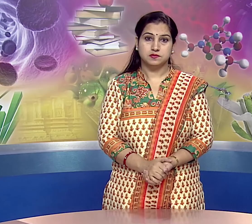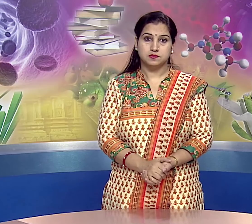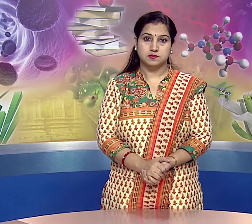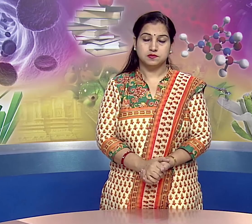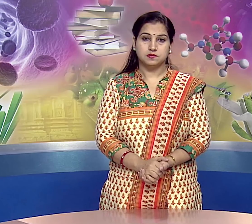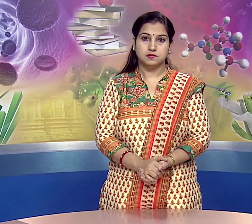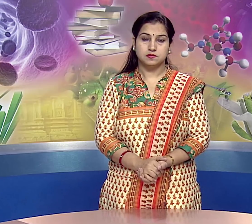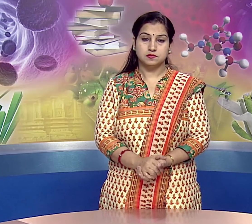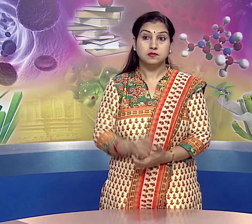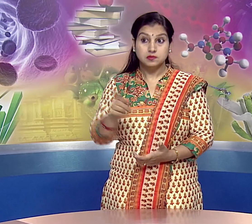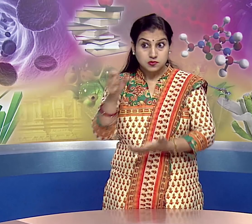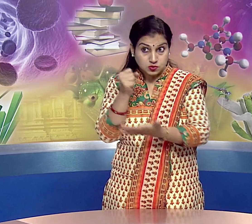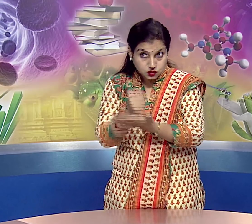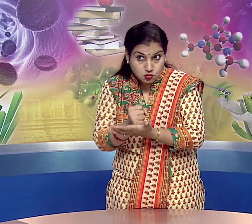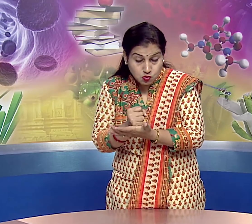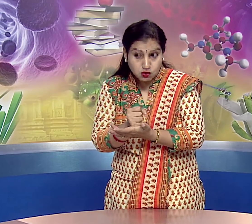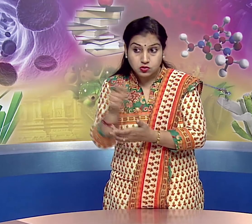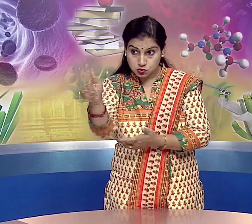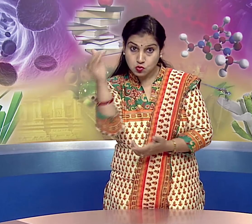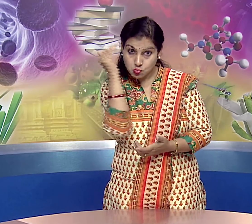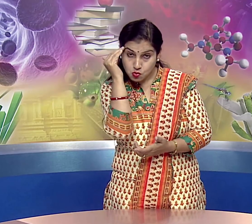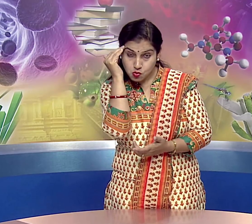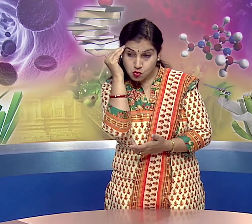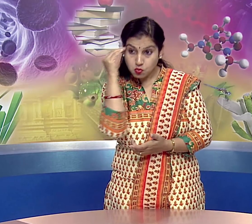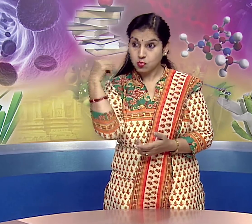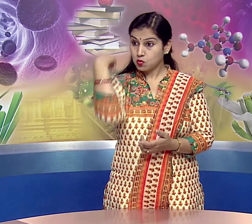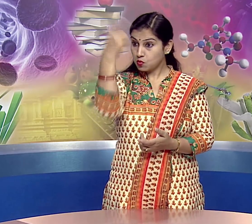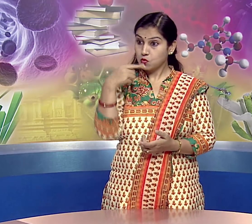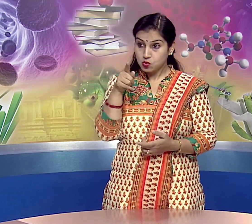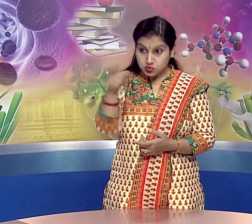Are you sure you know who you are?